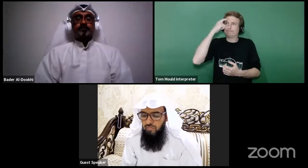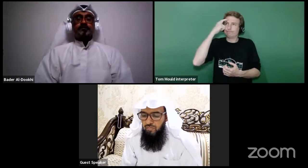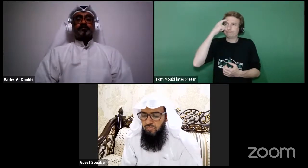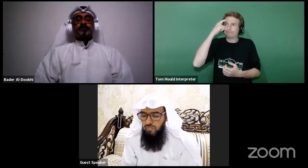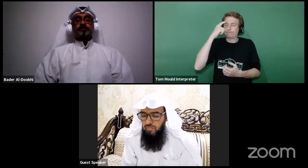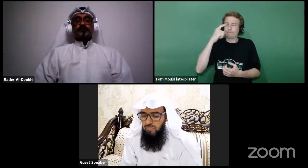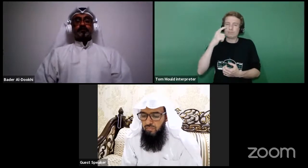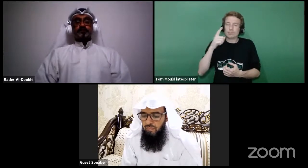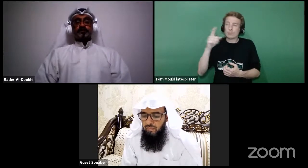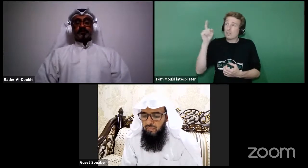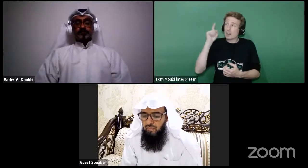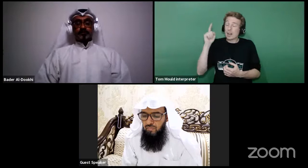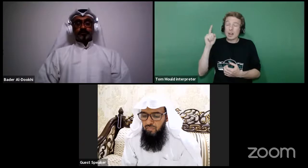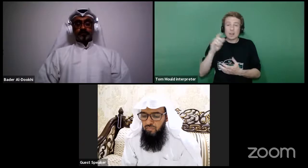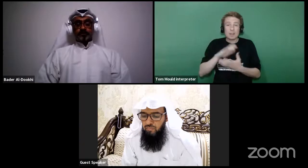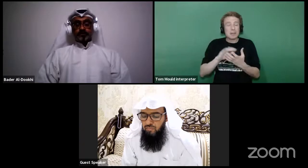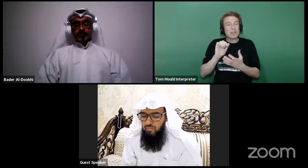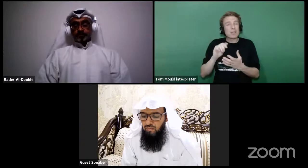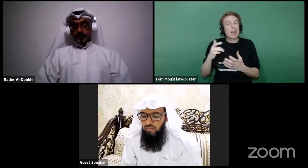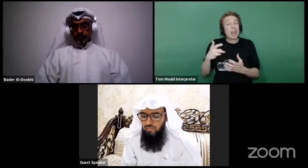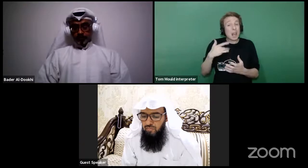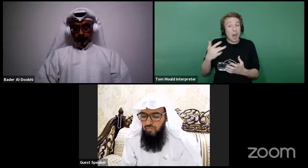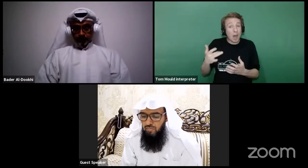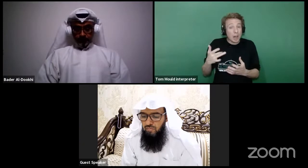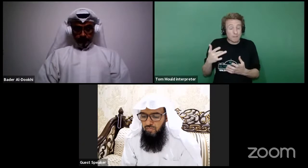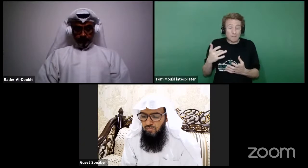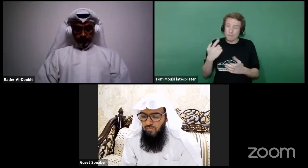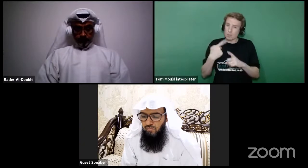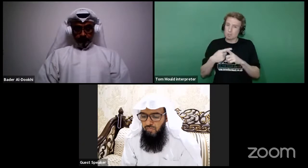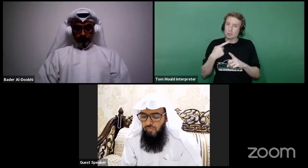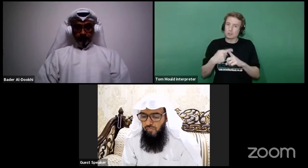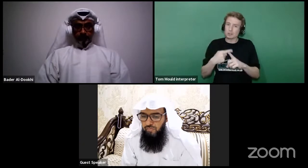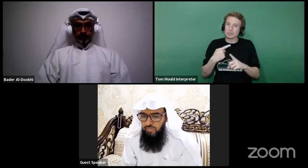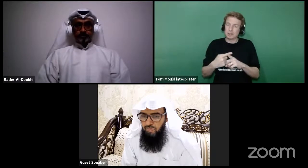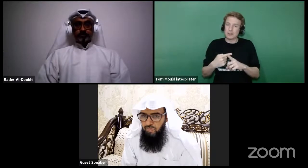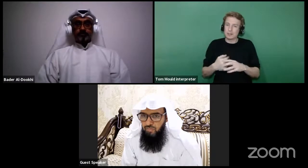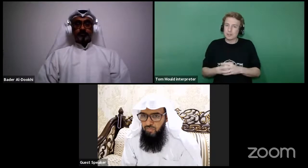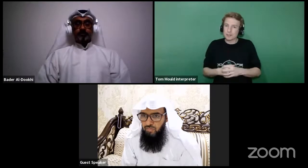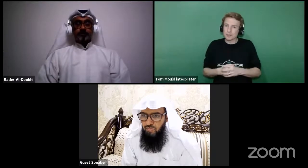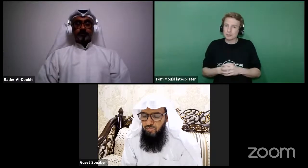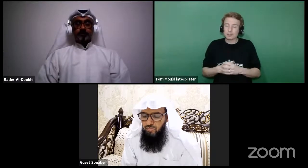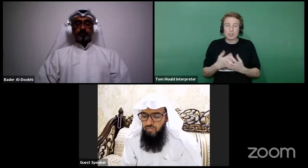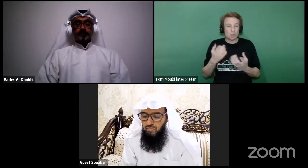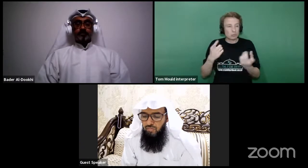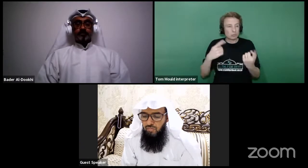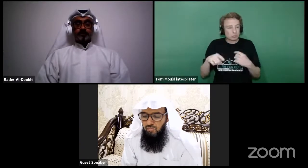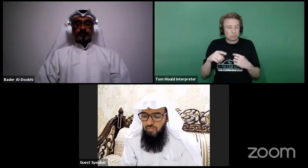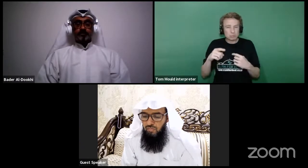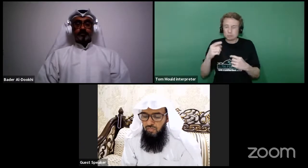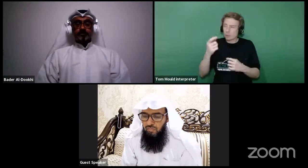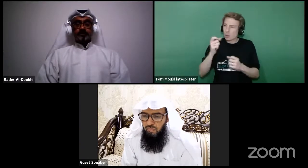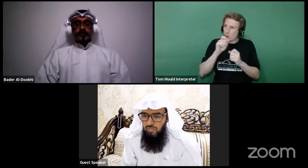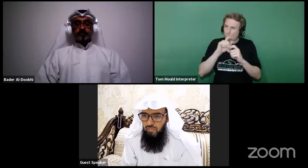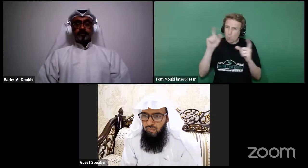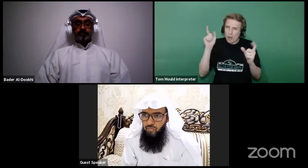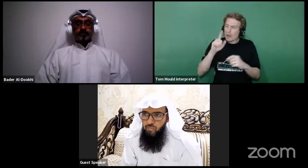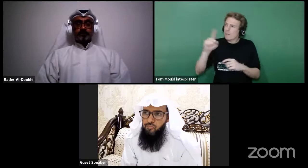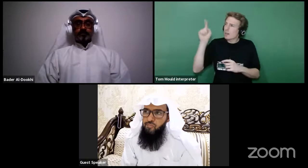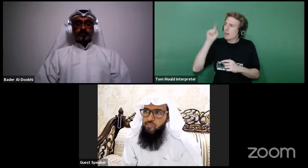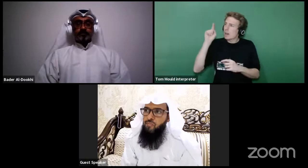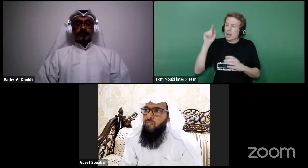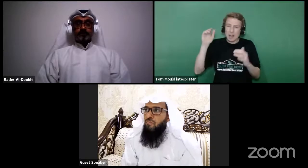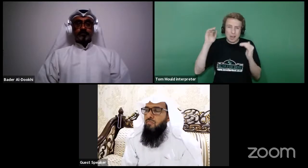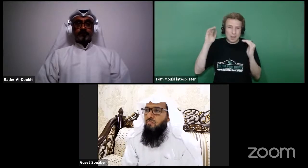wider life. So when they do this and when they're aware of Allah the Most High, the benefit that they will gain in their wider